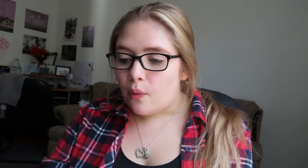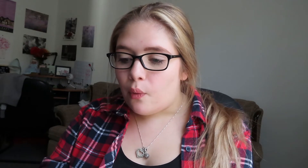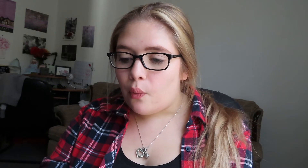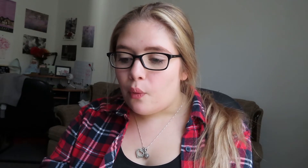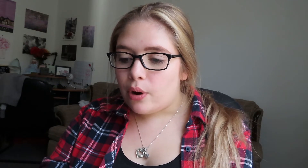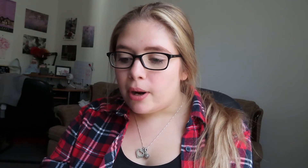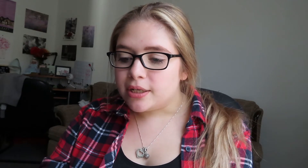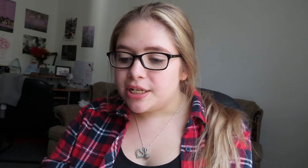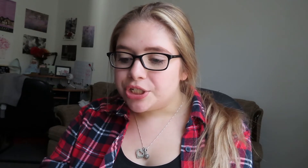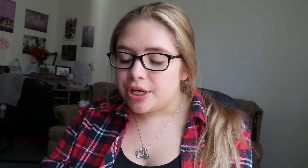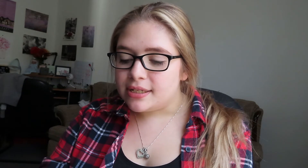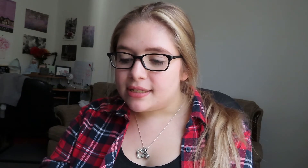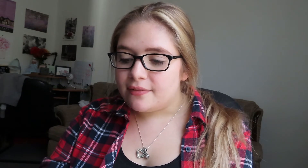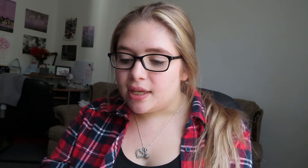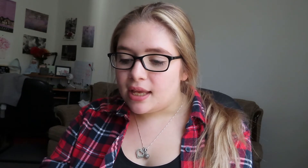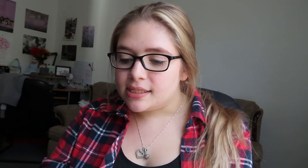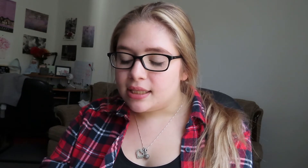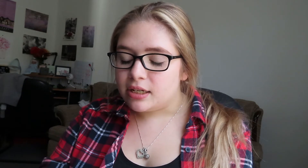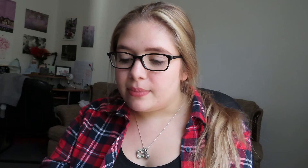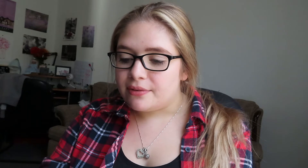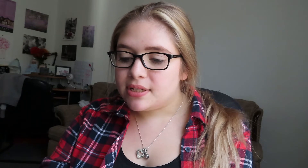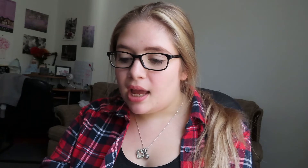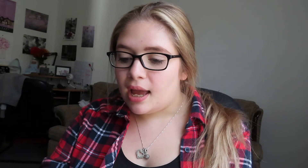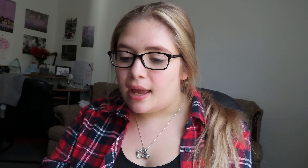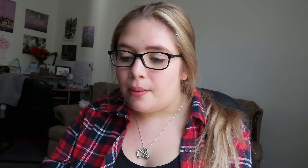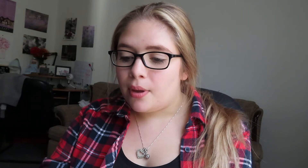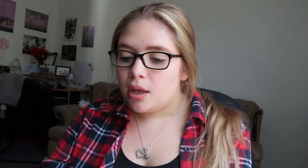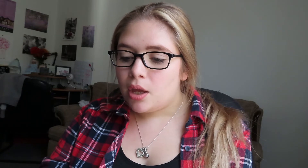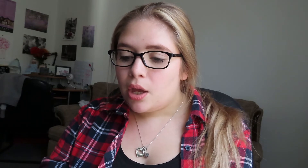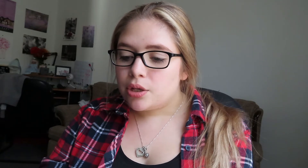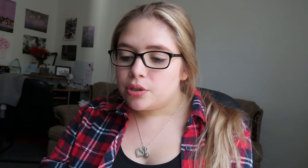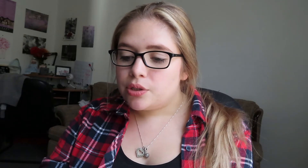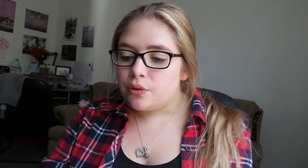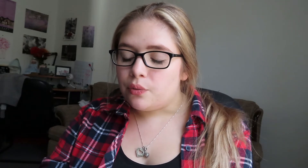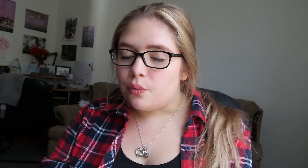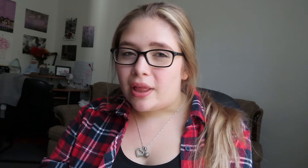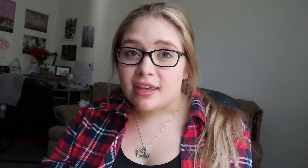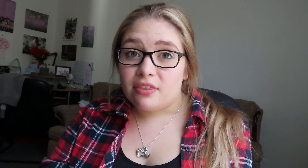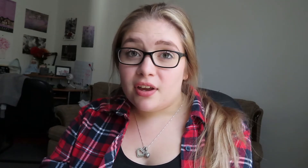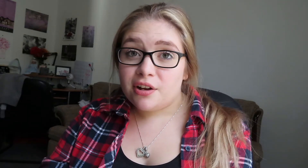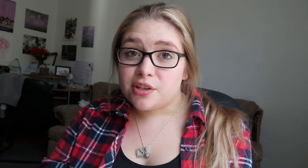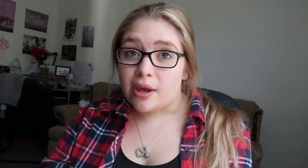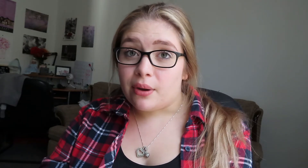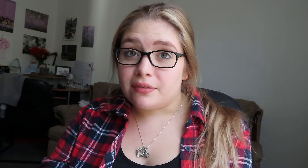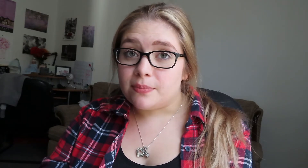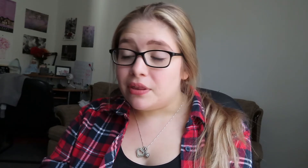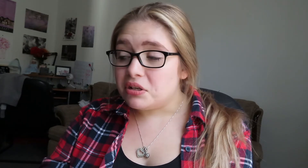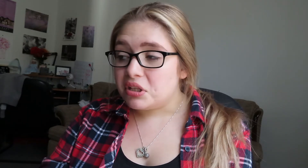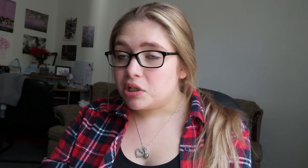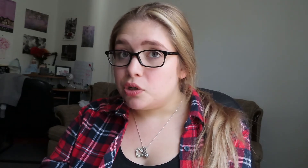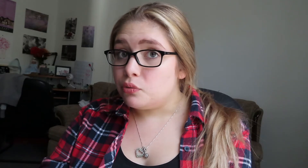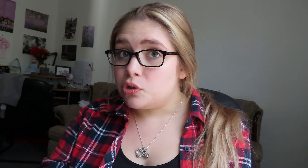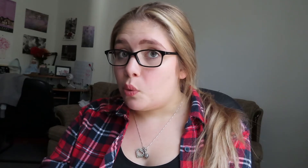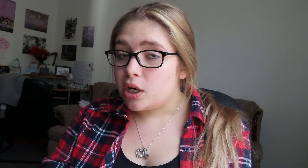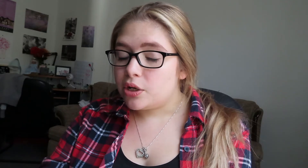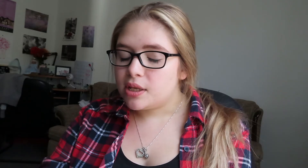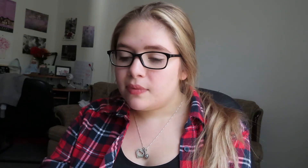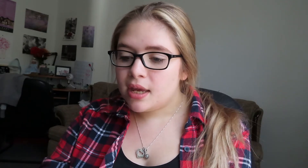our teacher is giving us a little bit of time to like get there so i don't have to be there till like 2 20 or something